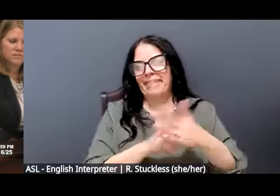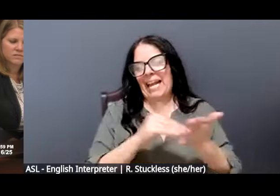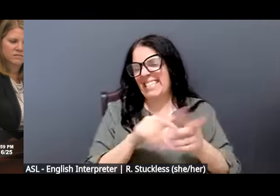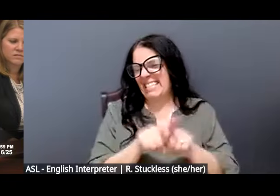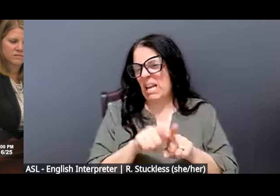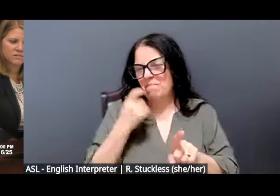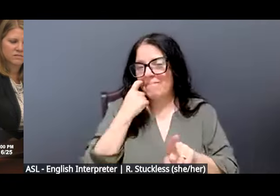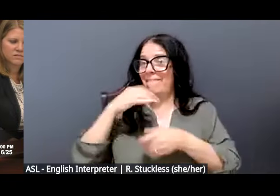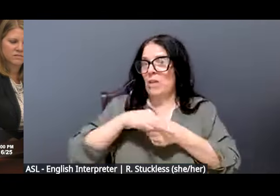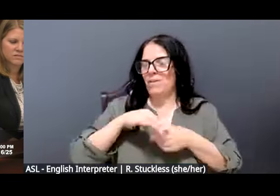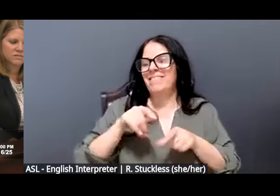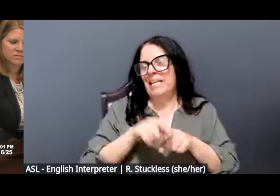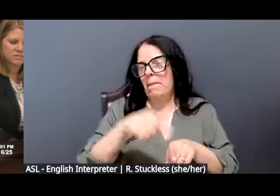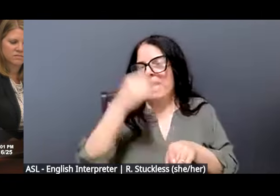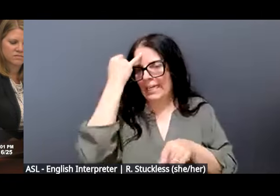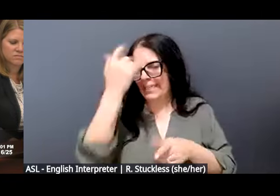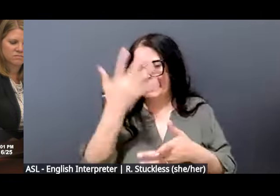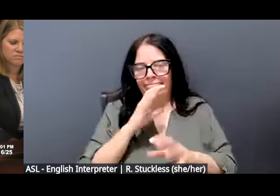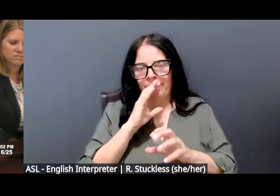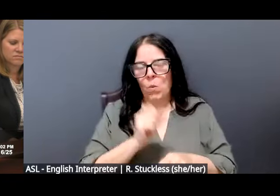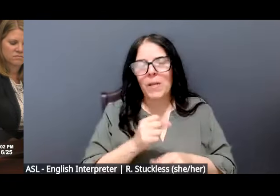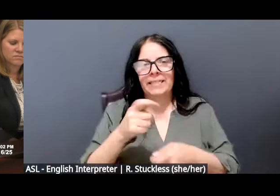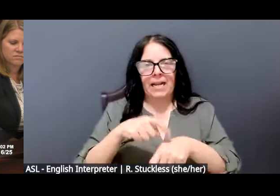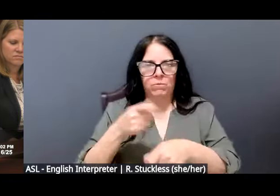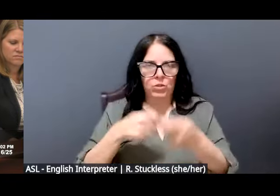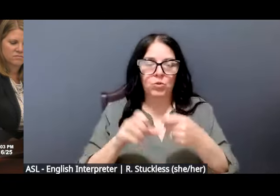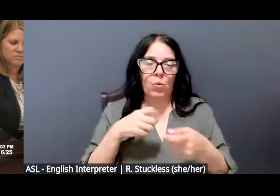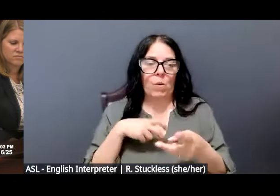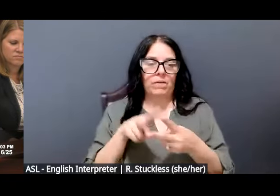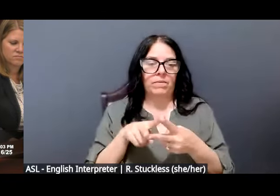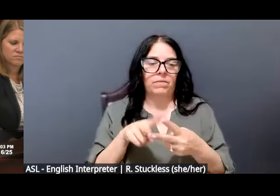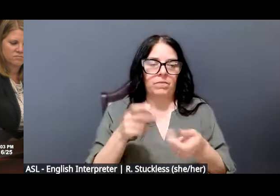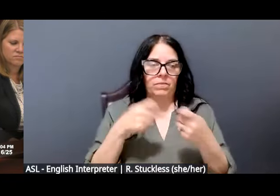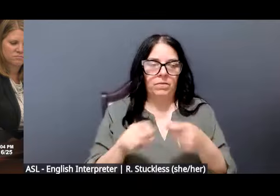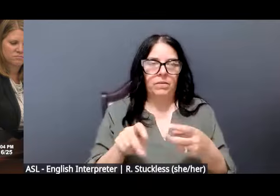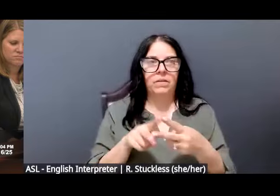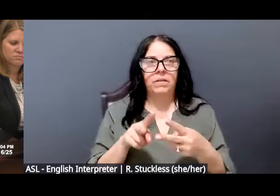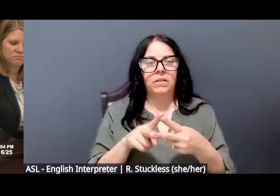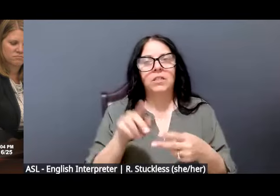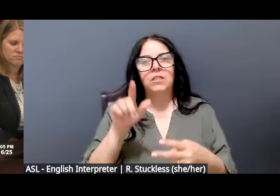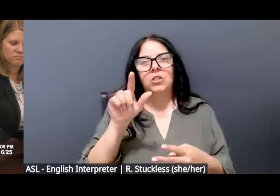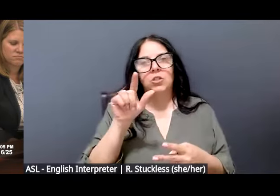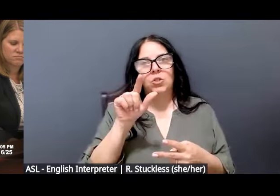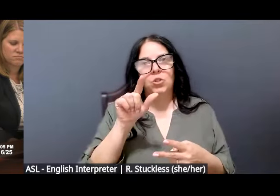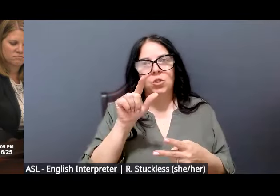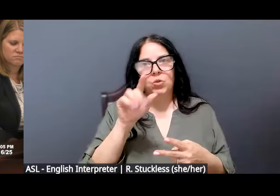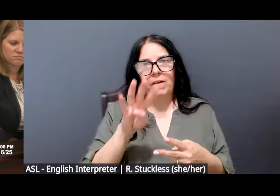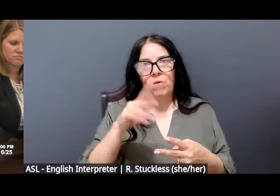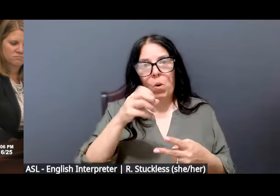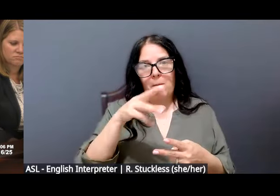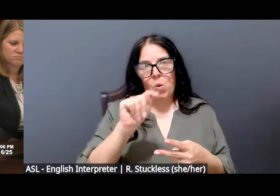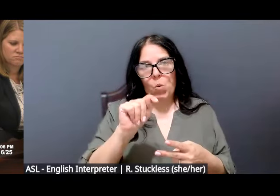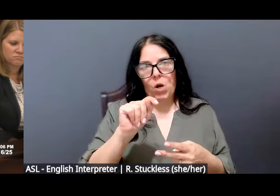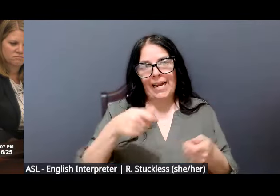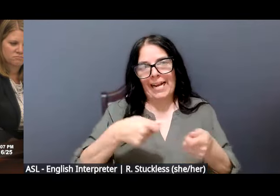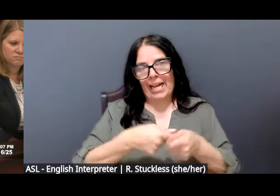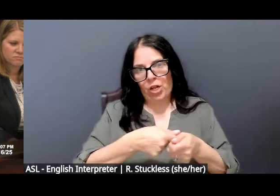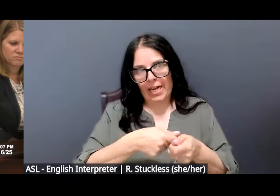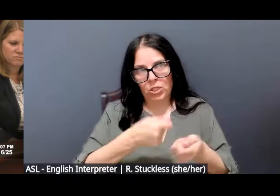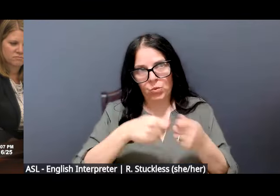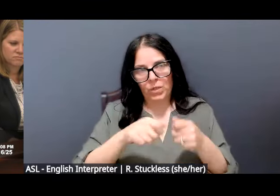the two that we're looking to replace would be a 24-port Ethernet switch, and we can kind of see in the memo kind of the